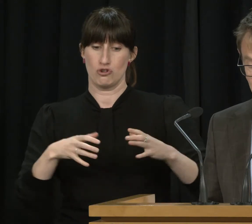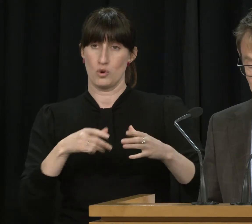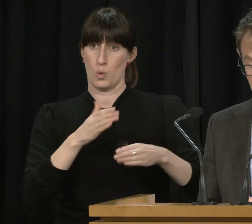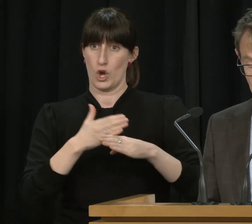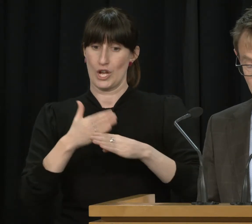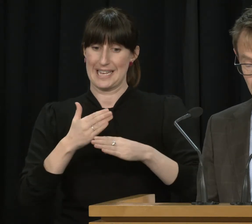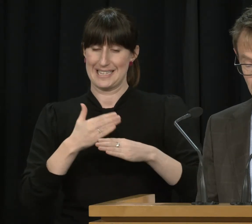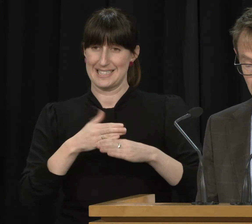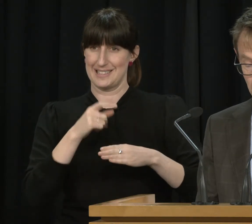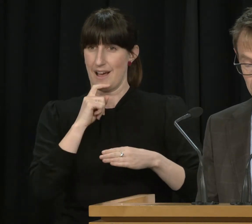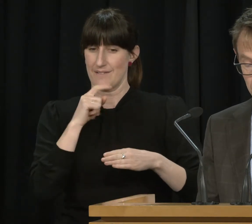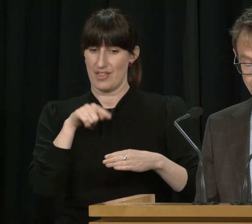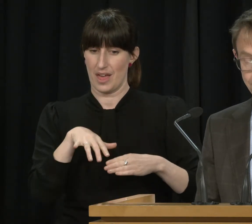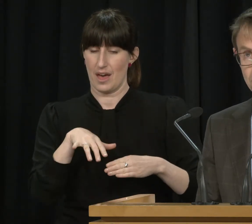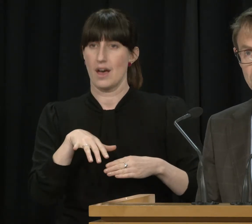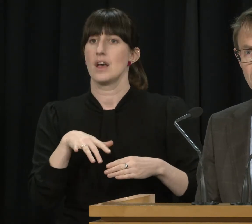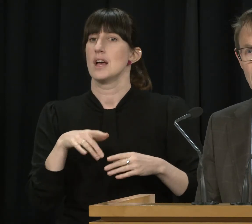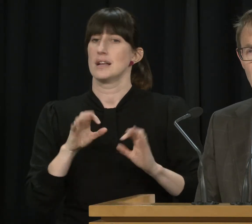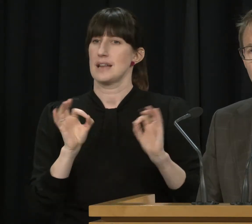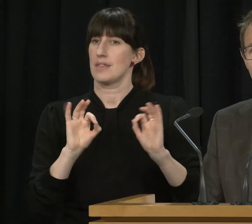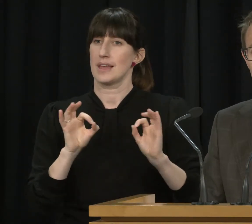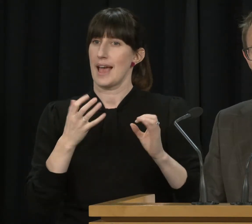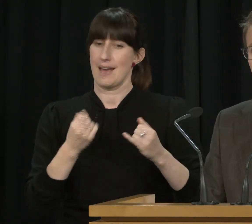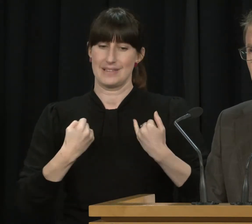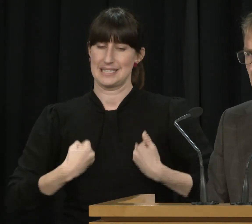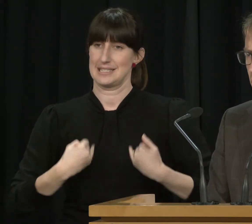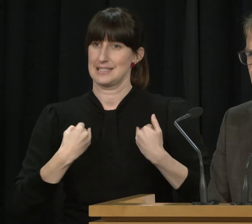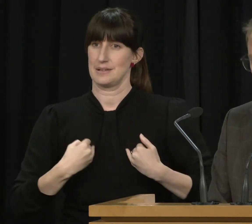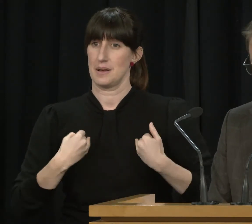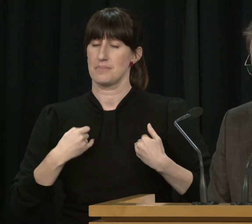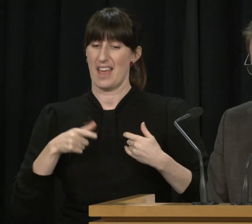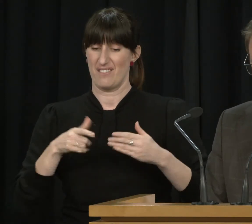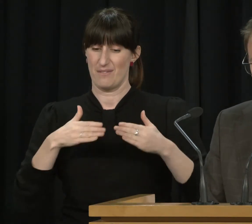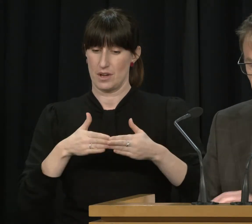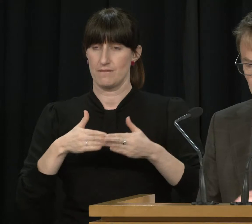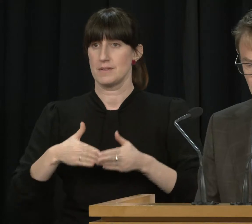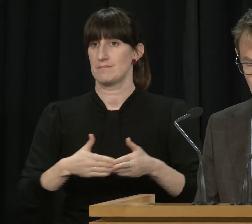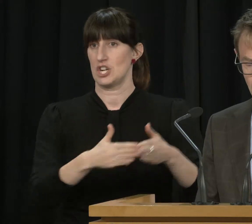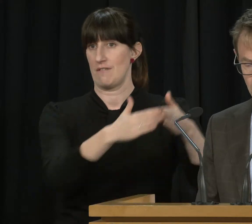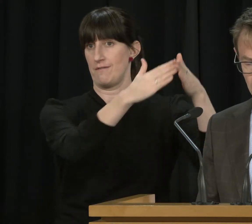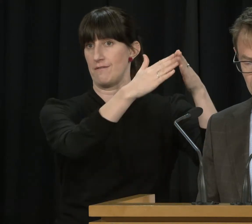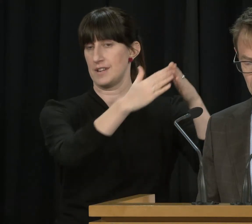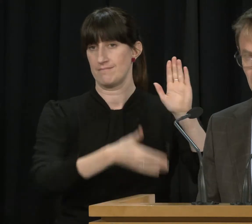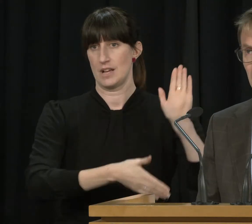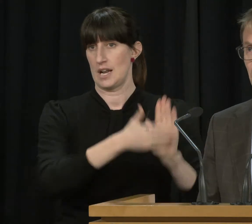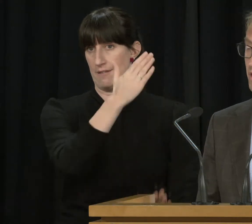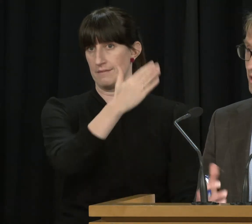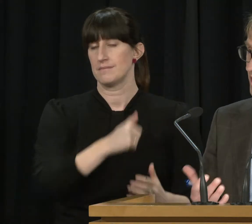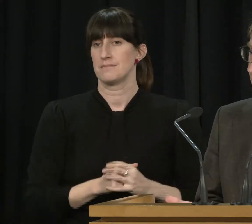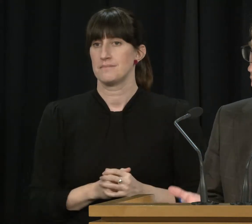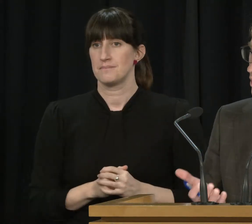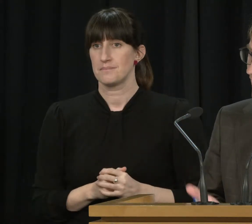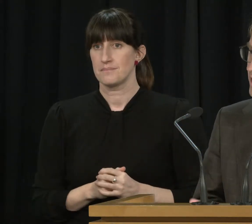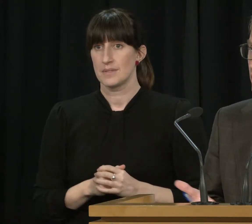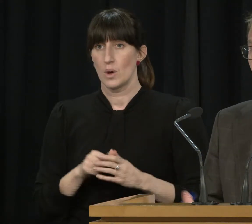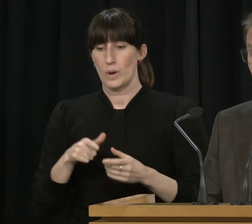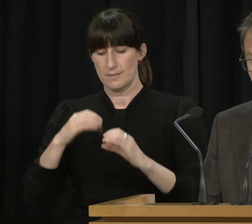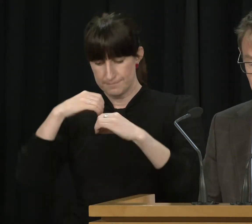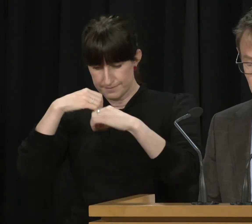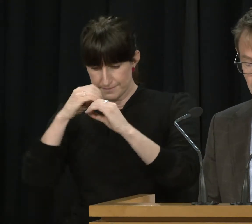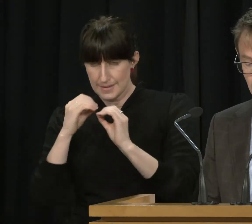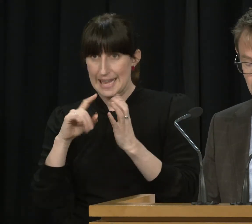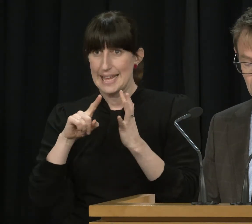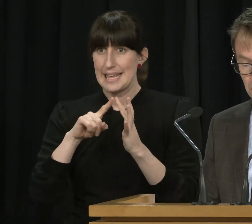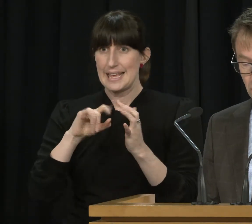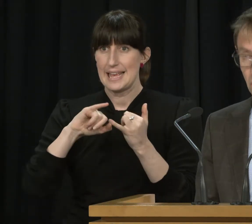that vessel has now left New Zealand. Whole genome sequencing by ESR shows that was successful on 8 of the